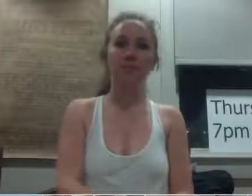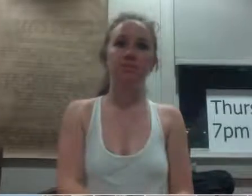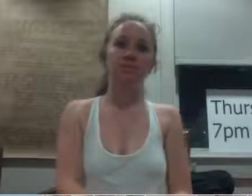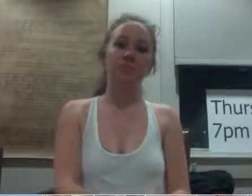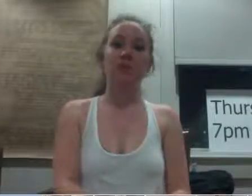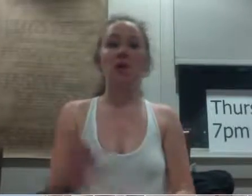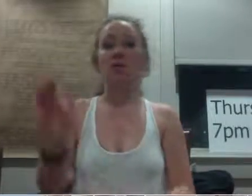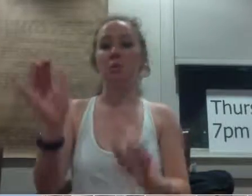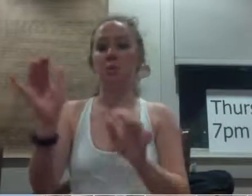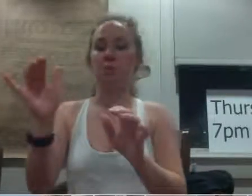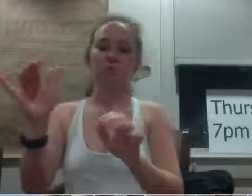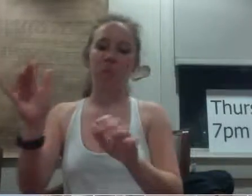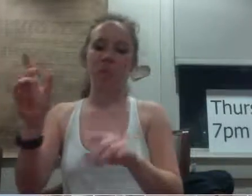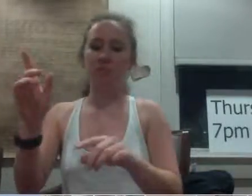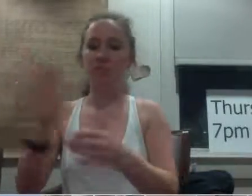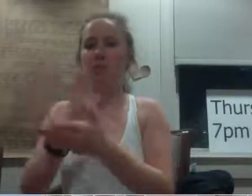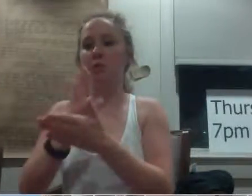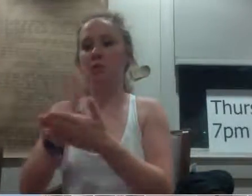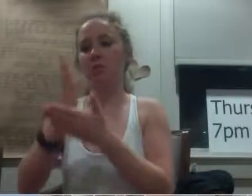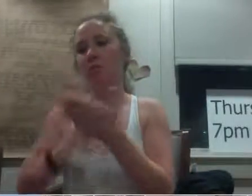You can also lose money too.